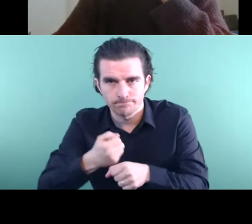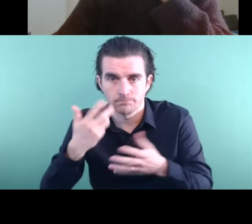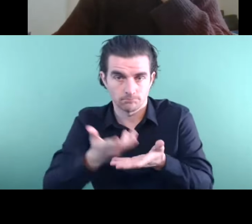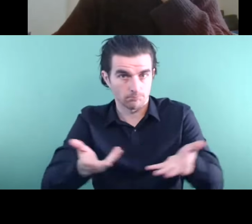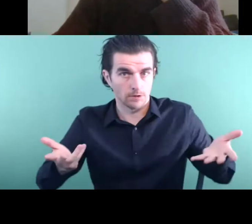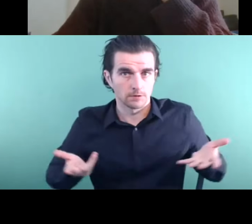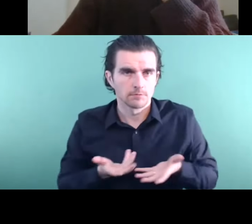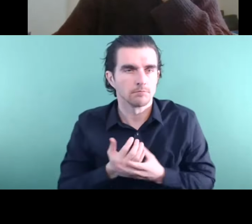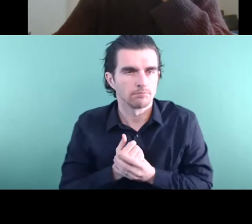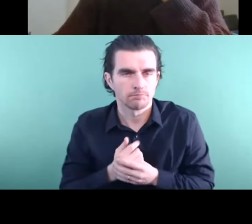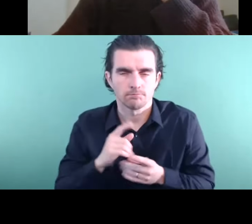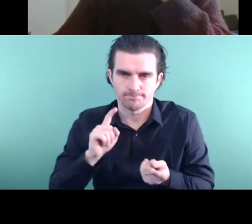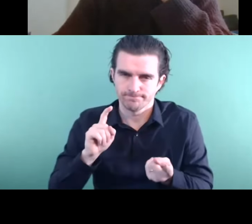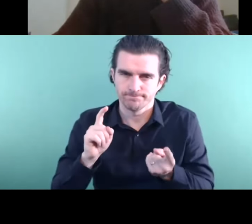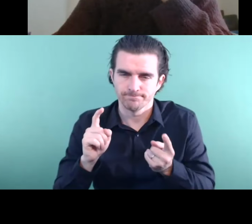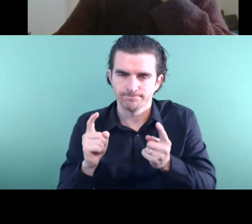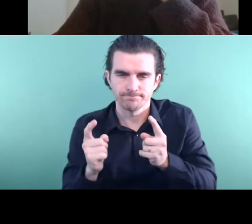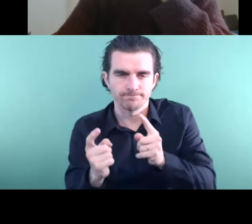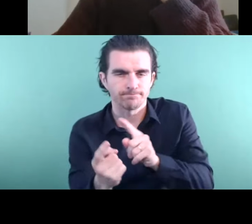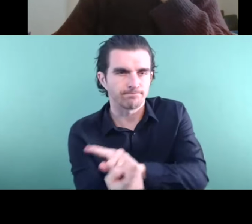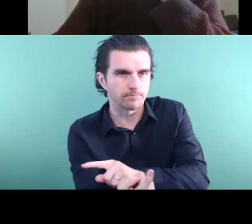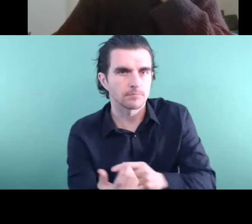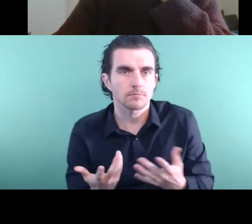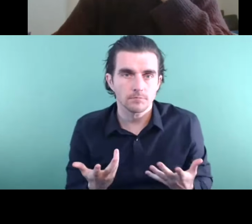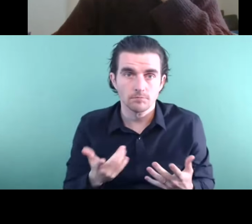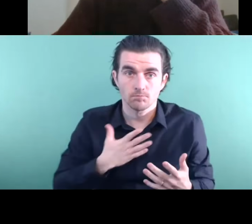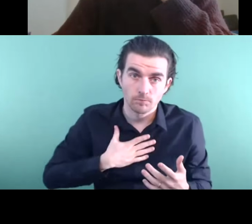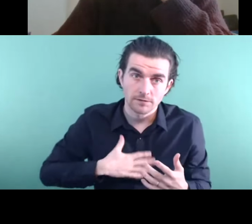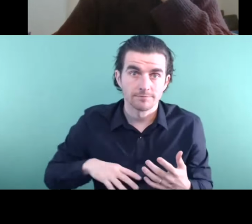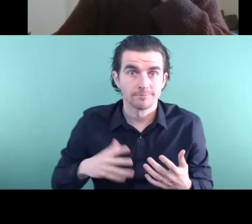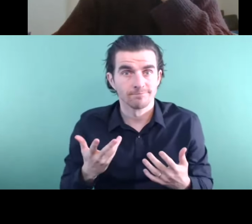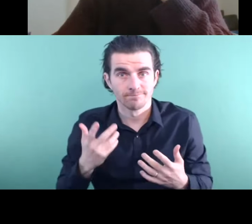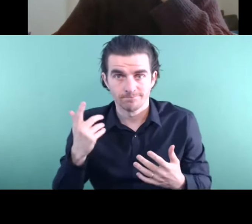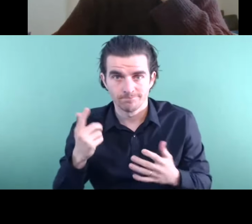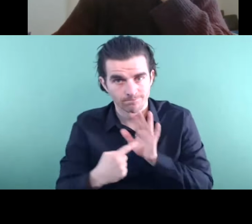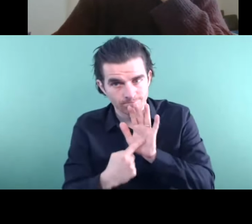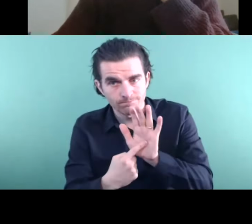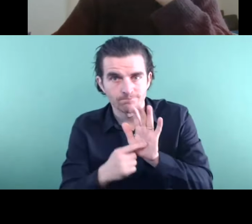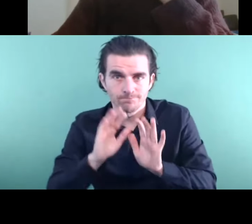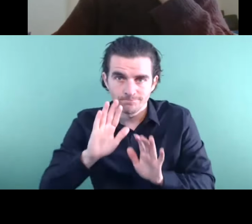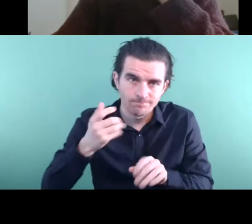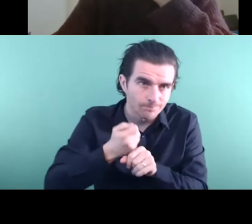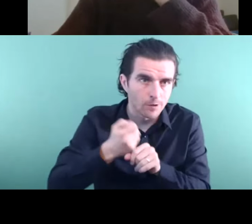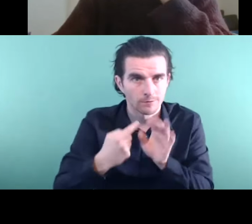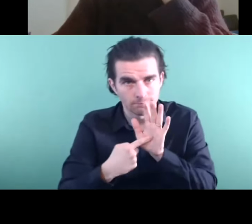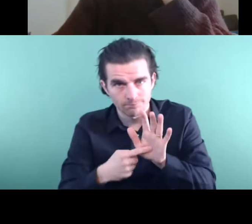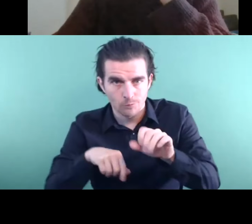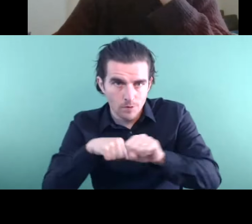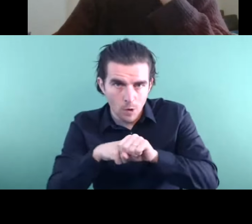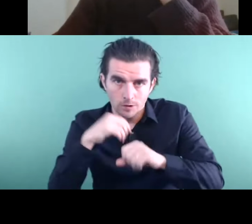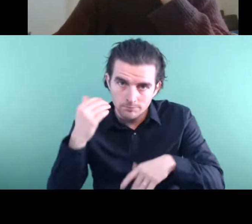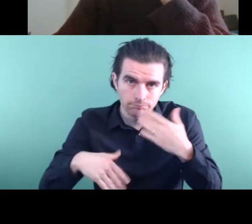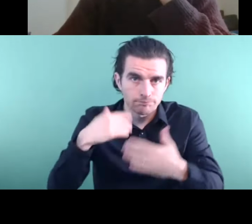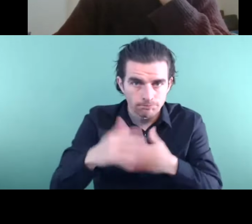become an influencer, and or the other way around. But I do think it's important to accept that you will have a